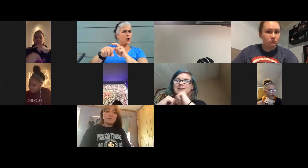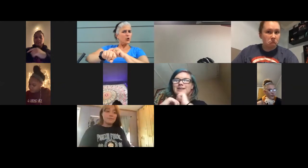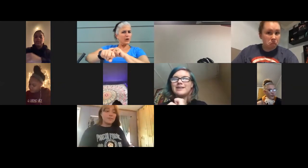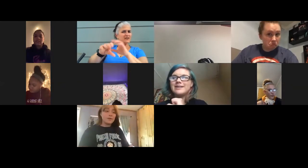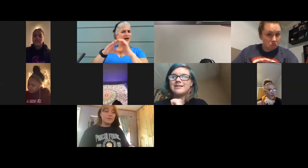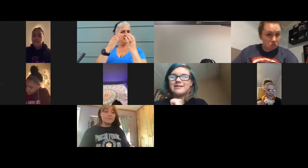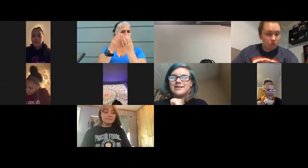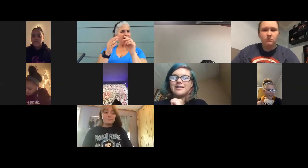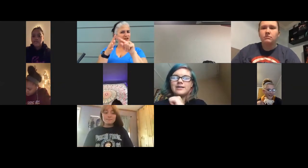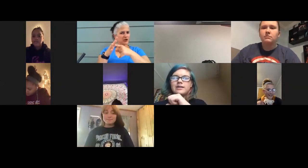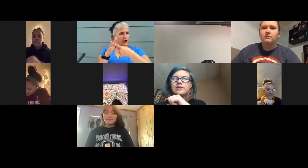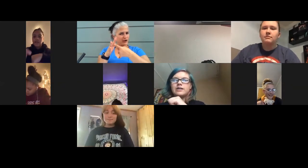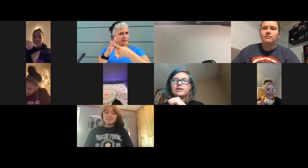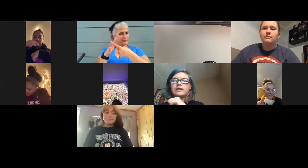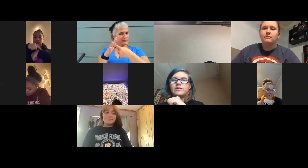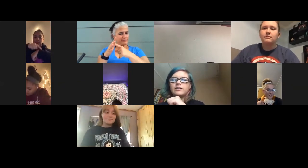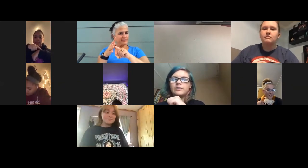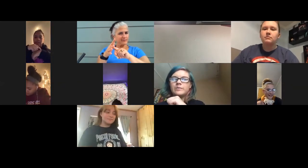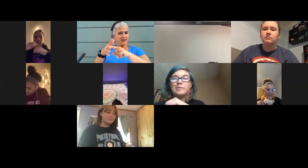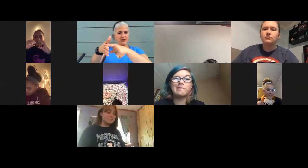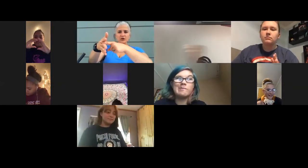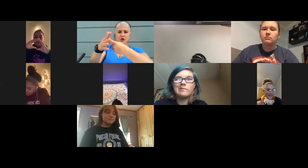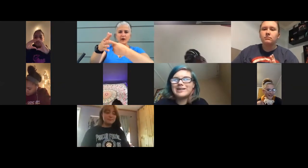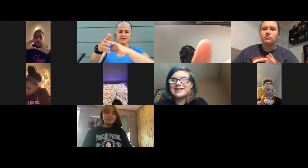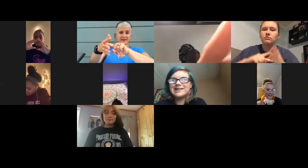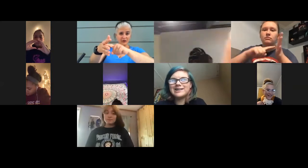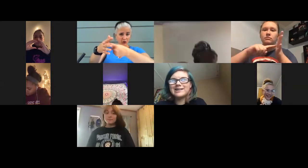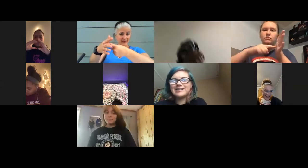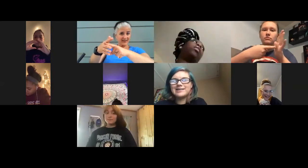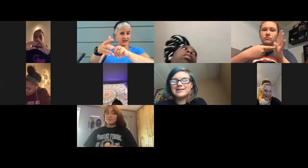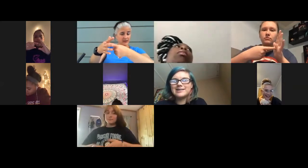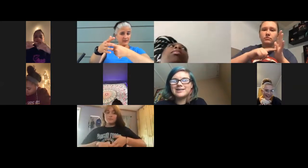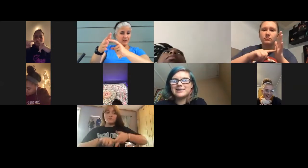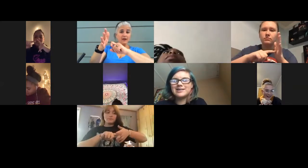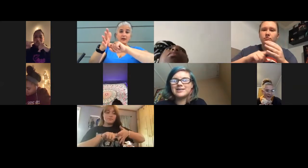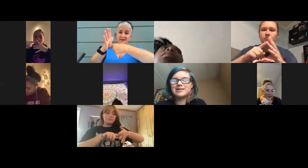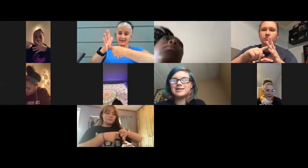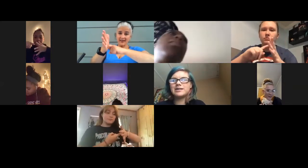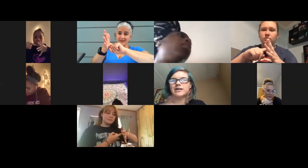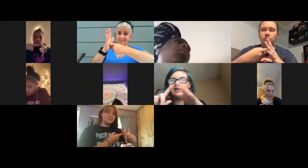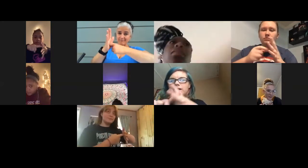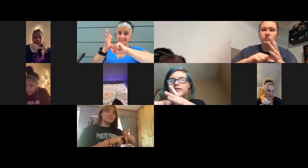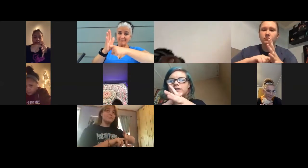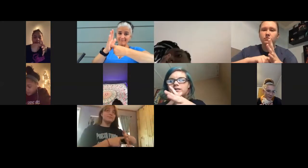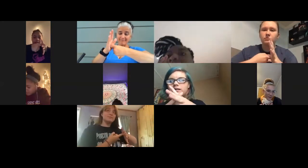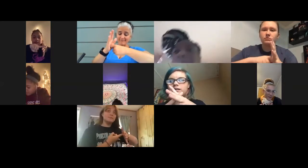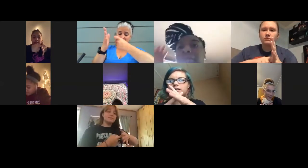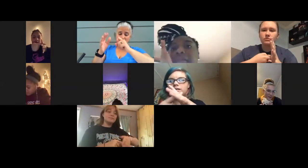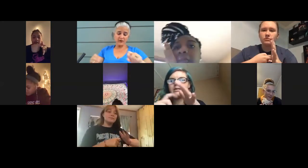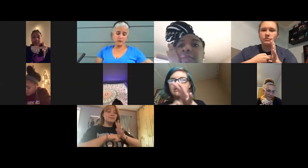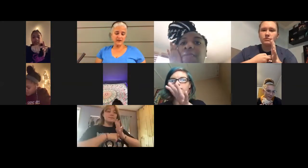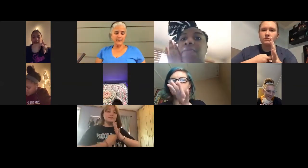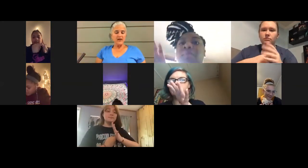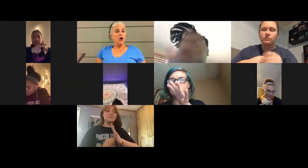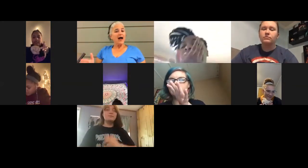Which is, what time does class start? Start is like you're starting a key, and this is key.